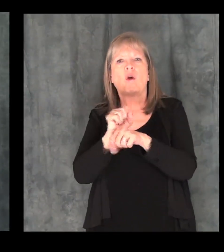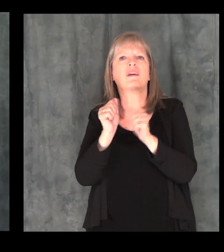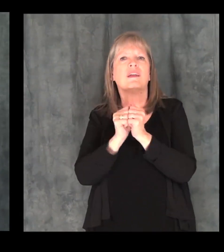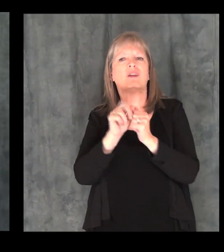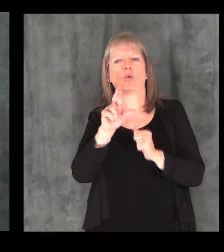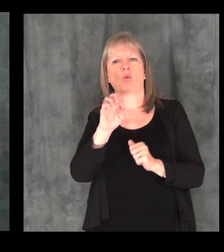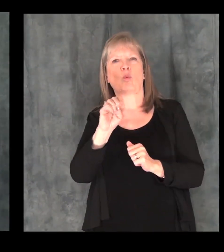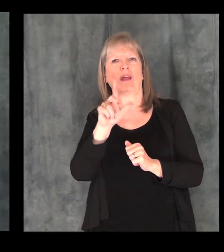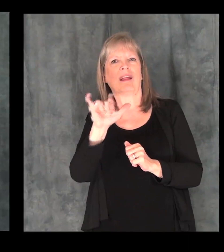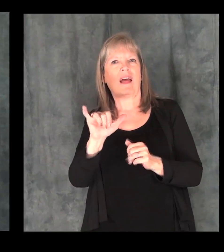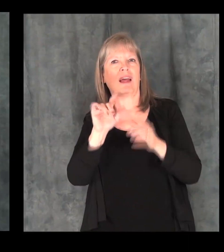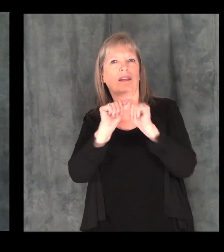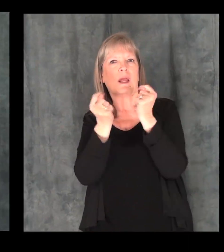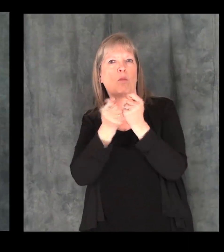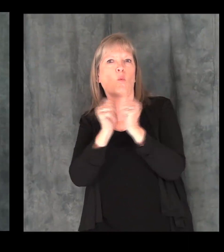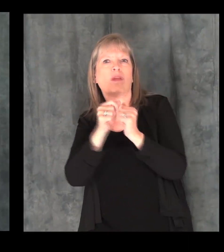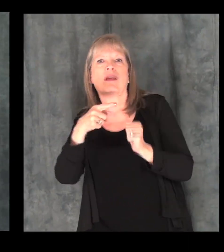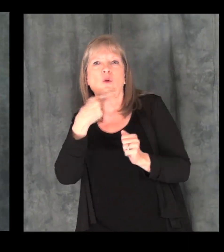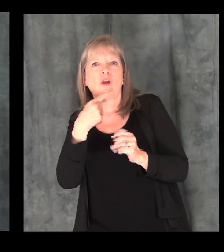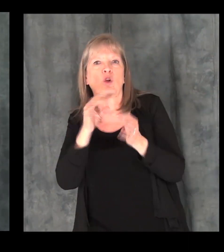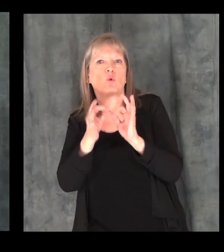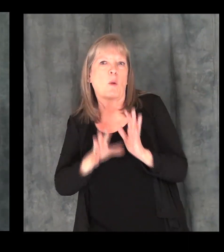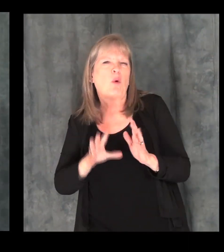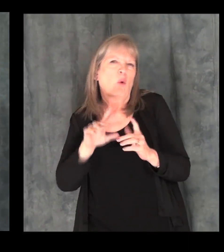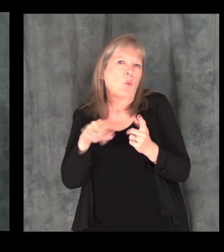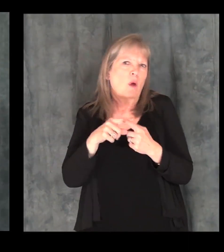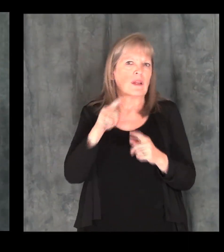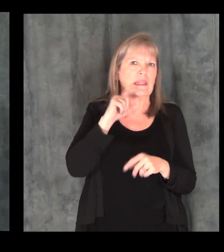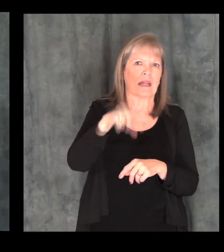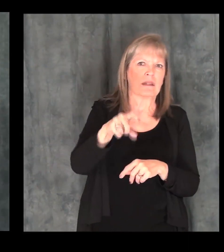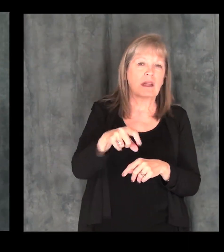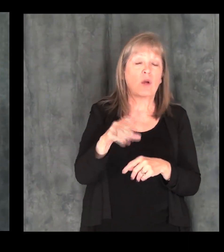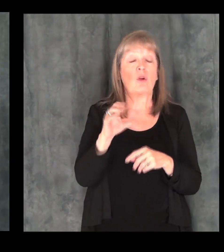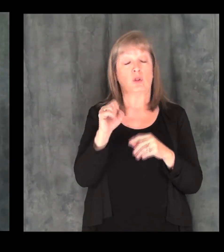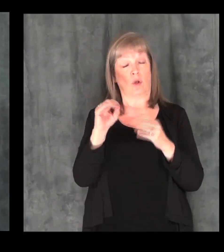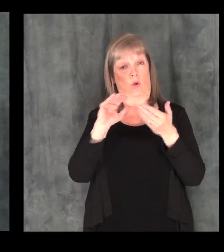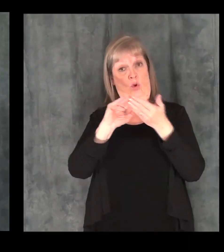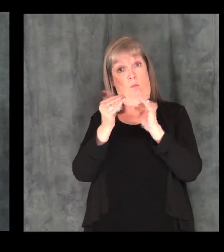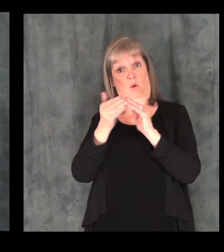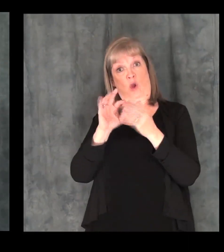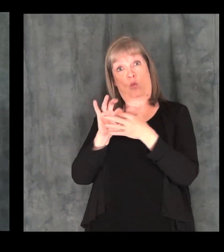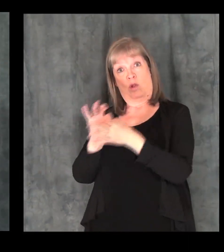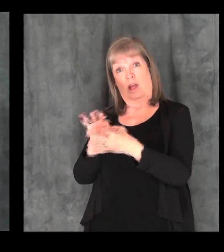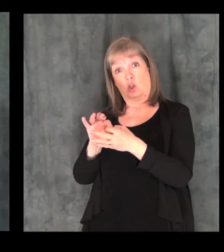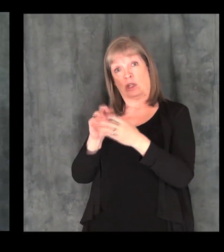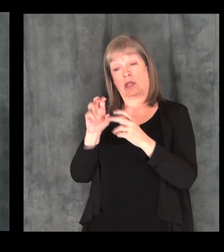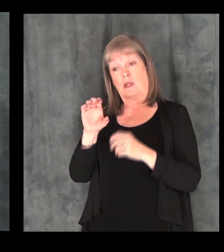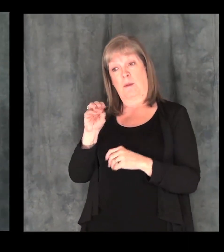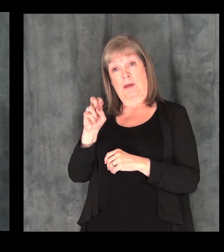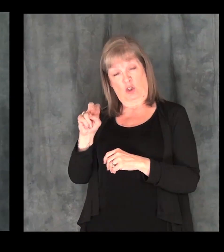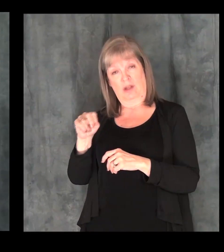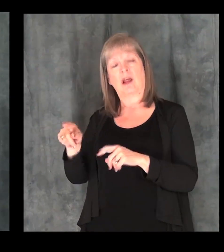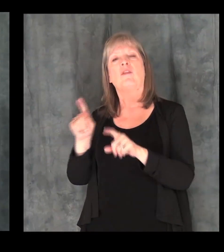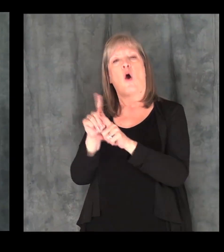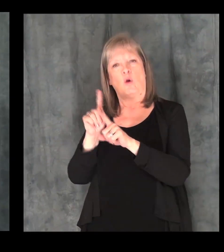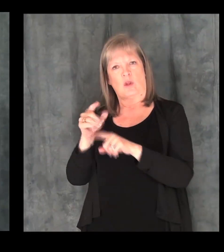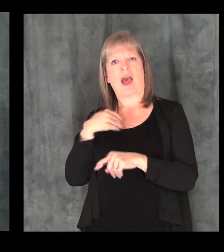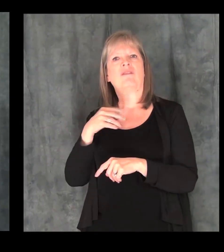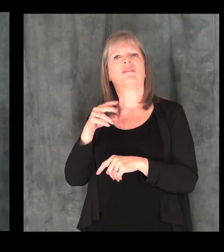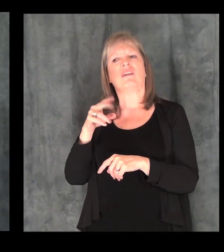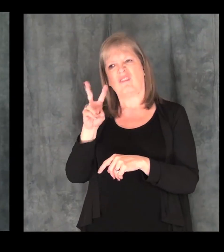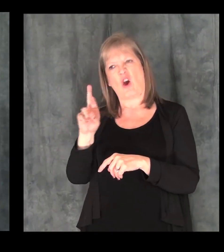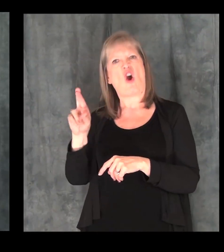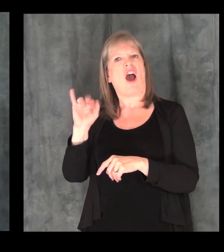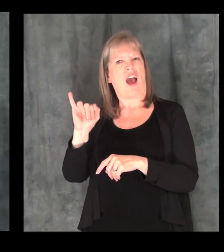team if and when they're required. So the Community Relations Commission also has a video remote interpreting